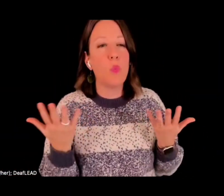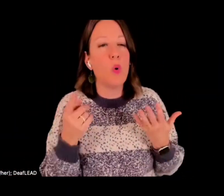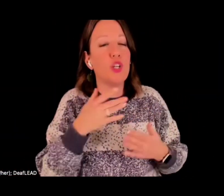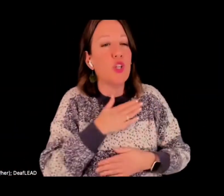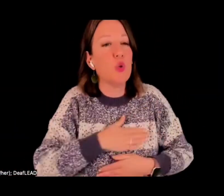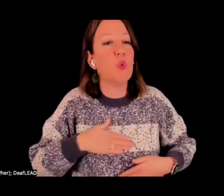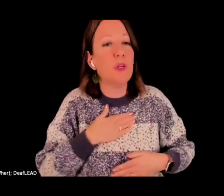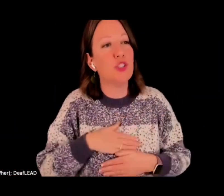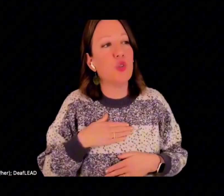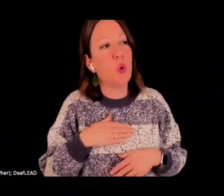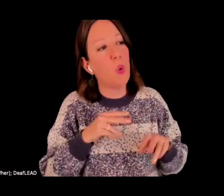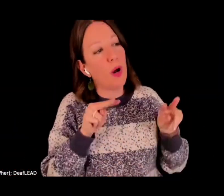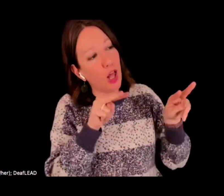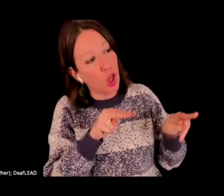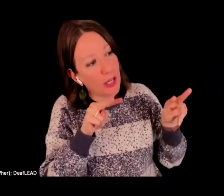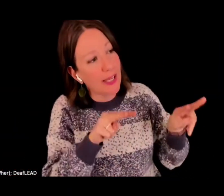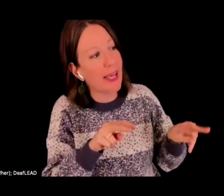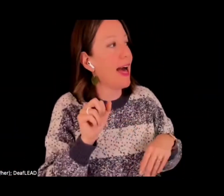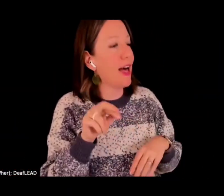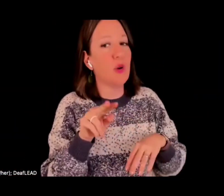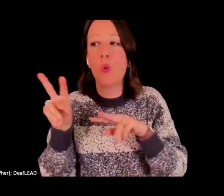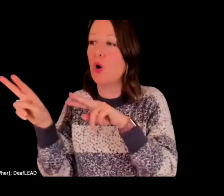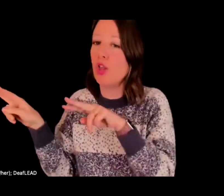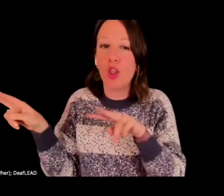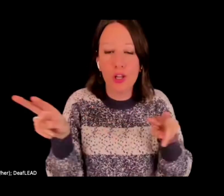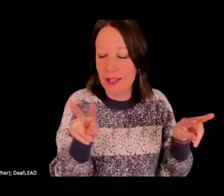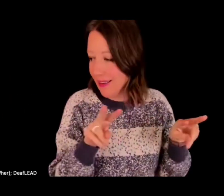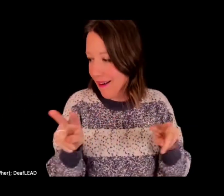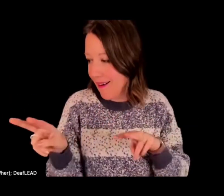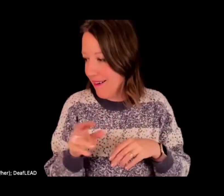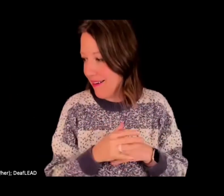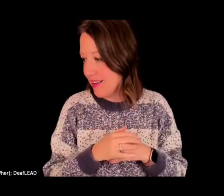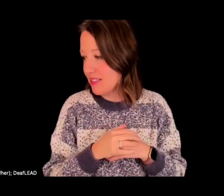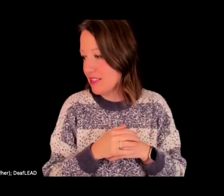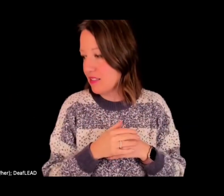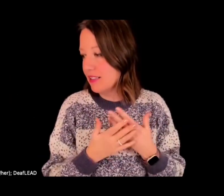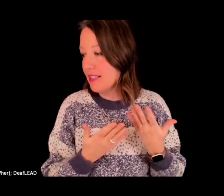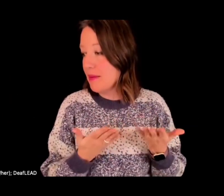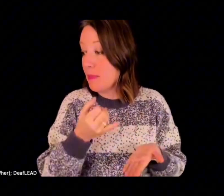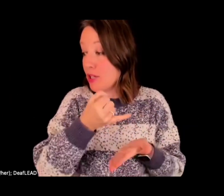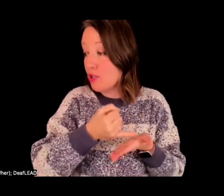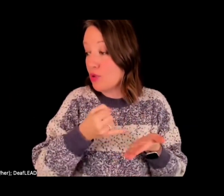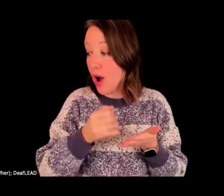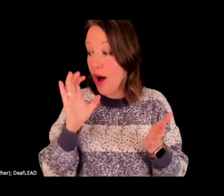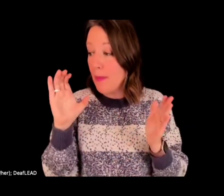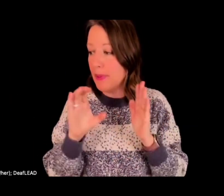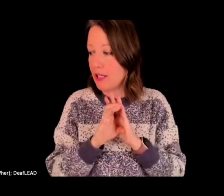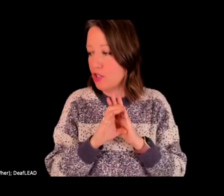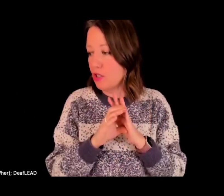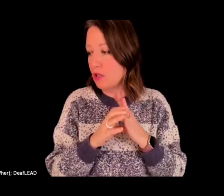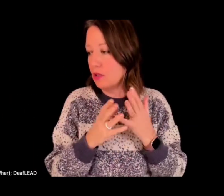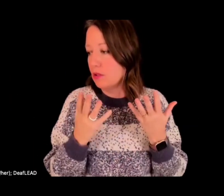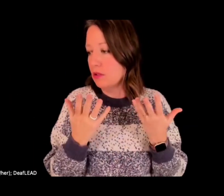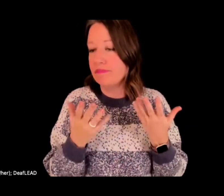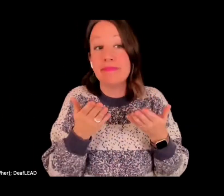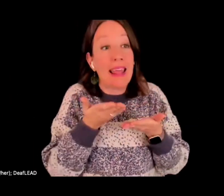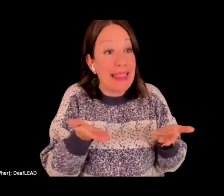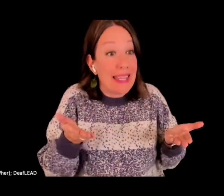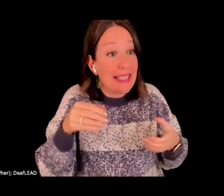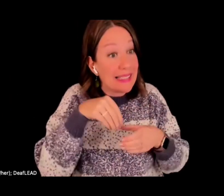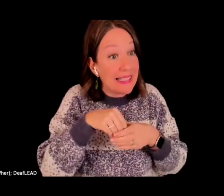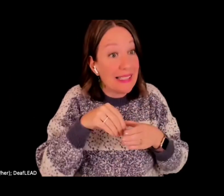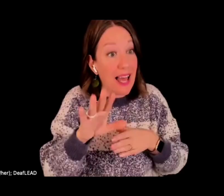Or prompt number 5, what do you enjoy looking at or looking over at your